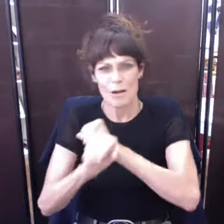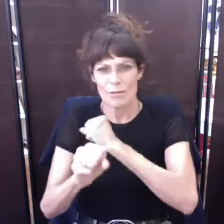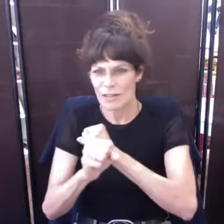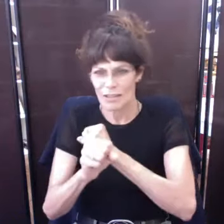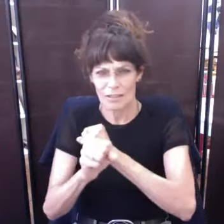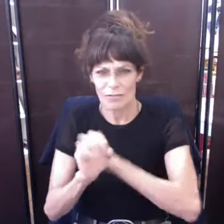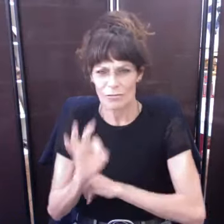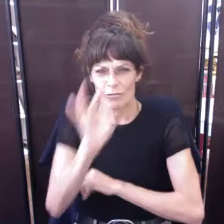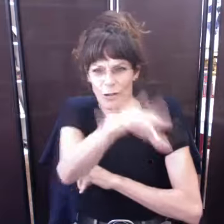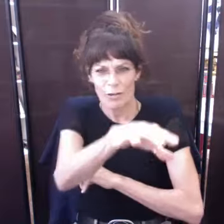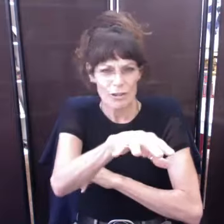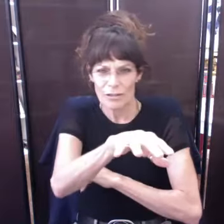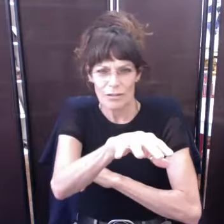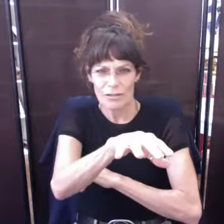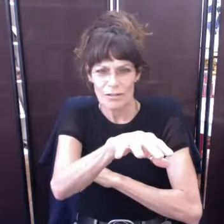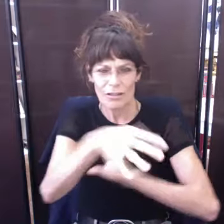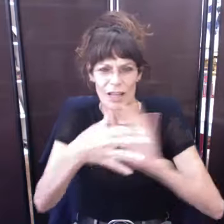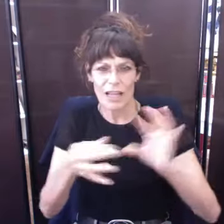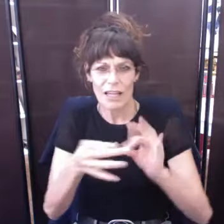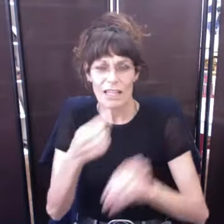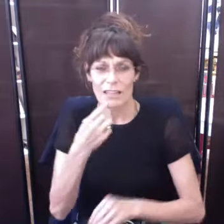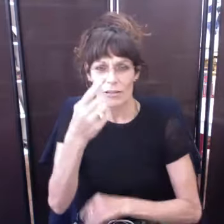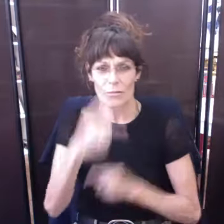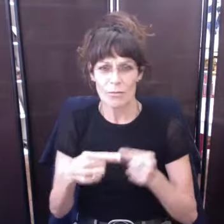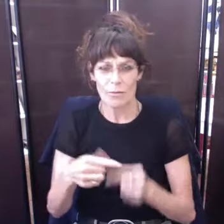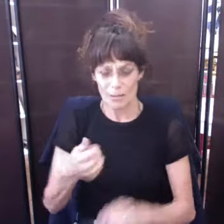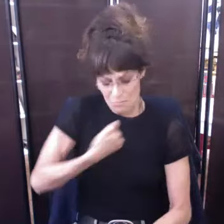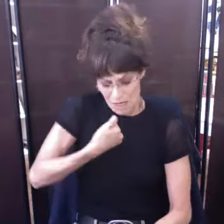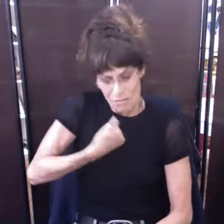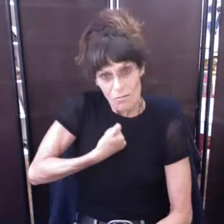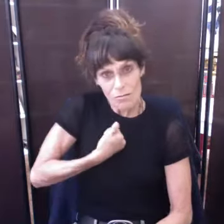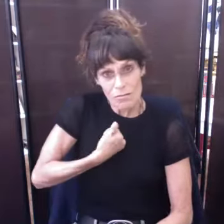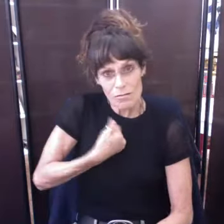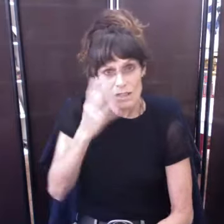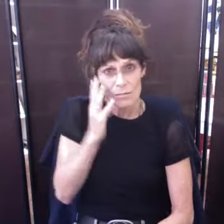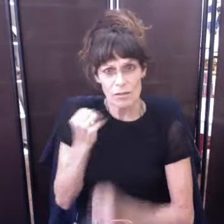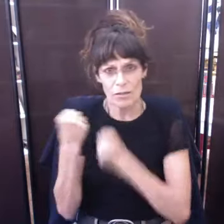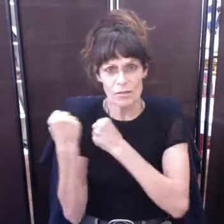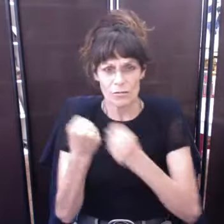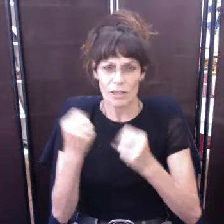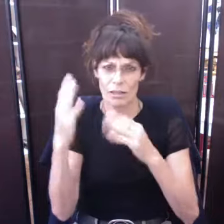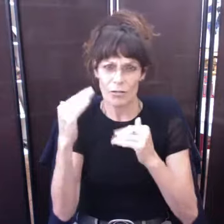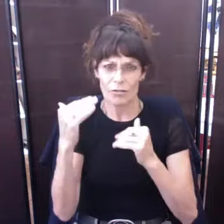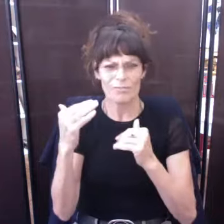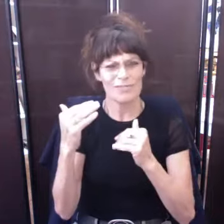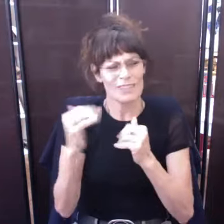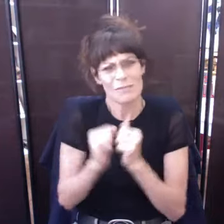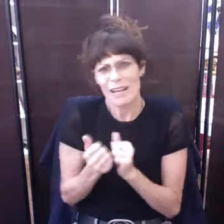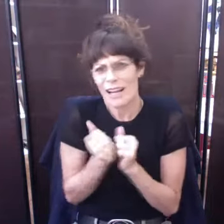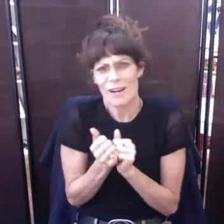I'm here to let you know about my experience, strength, and hope. And somehow, hopefully, that'll transmit that you're going to want to have something different